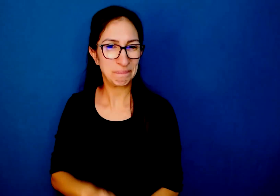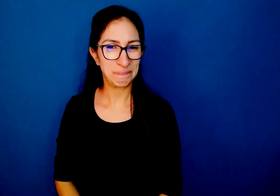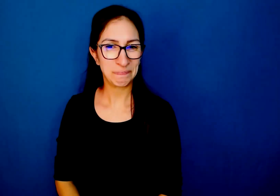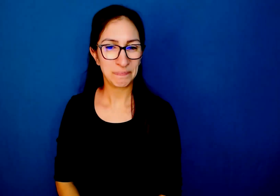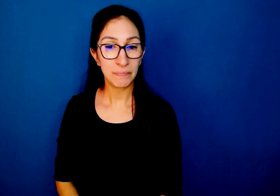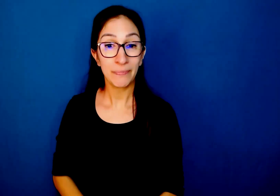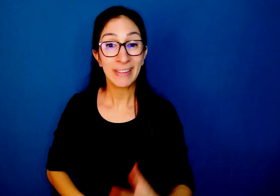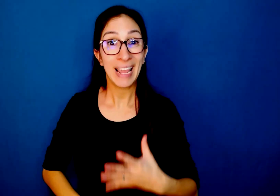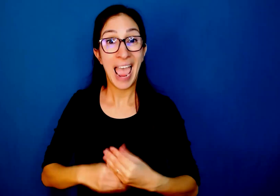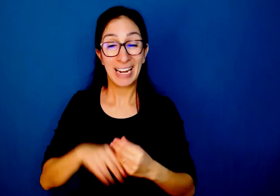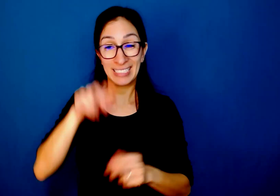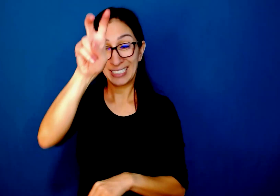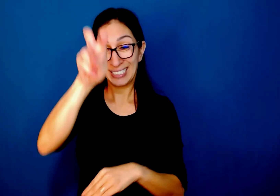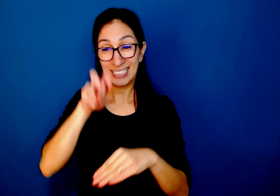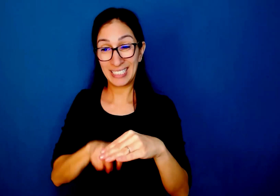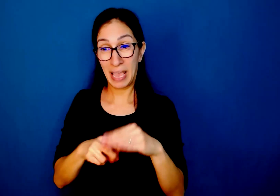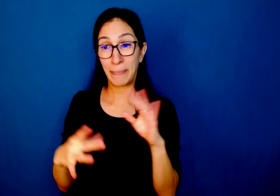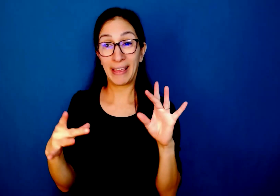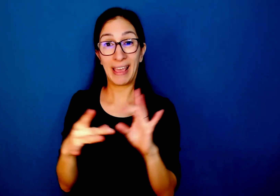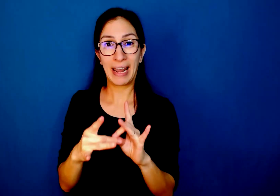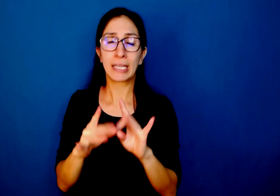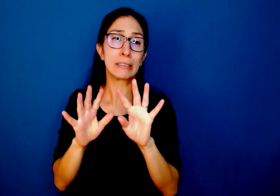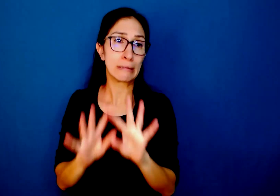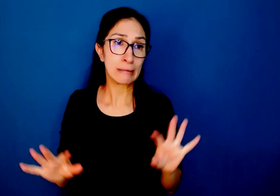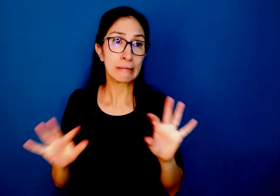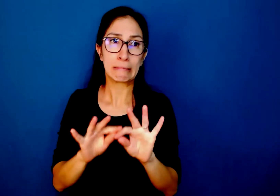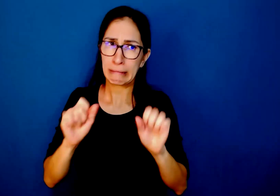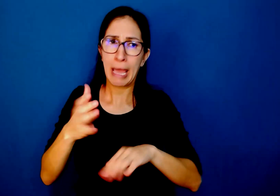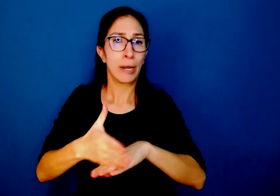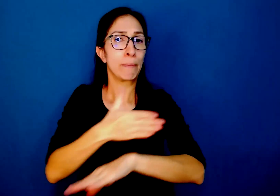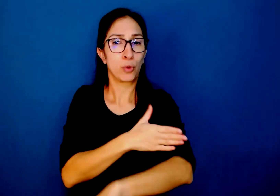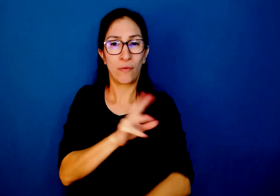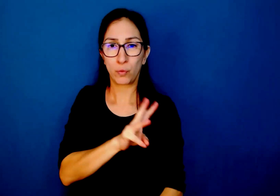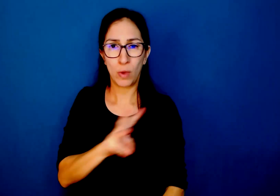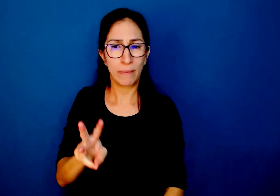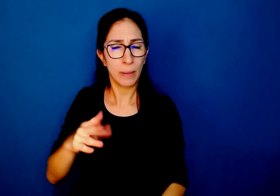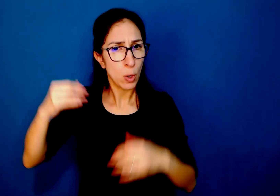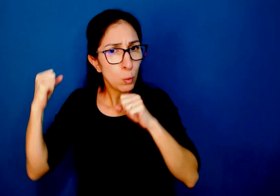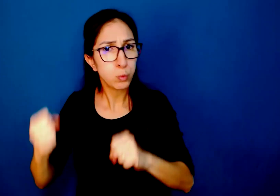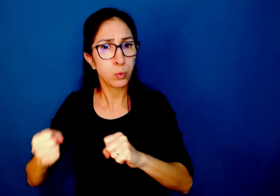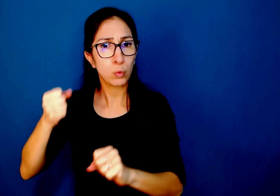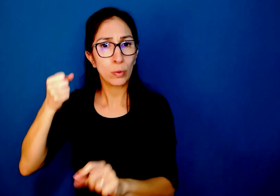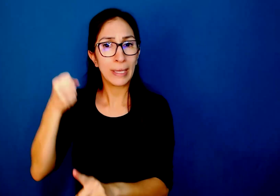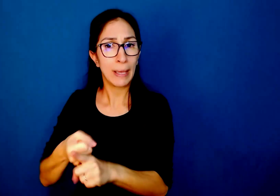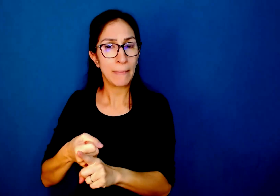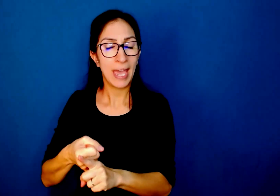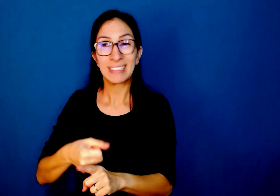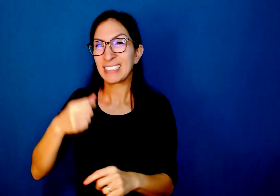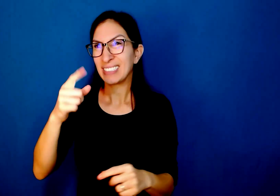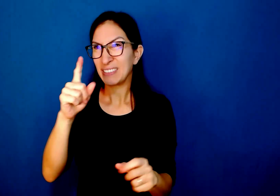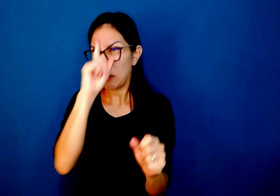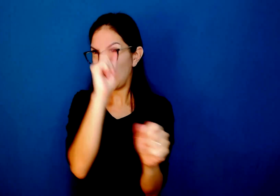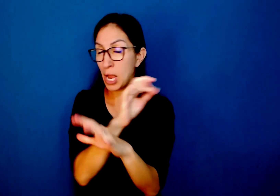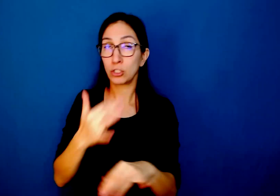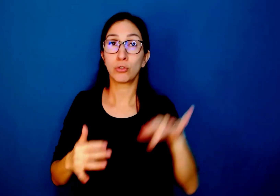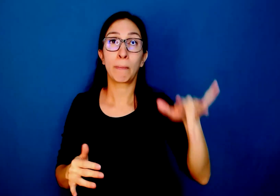improve a website, but it makes a big impact. Imagine having to tab all the way through a large navigation menu before you can get